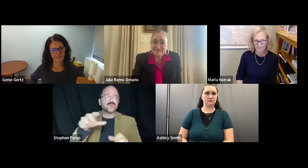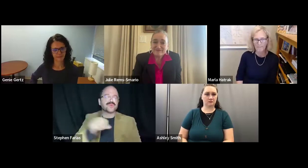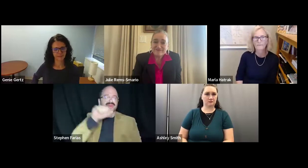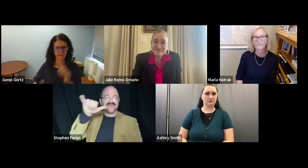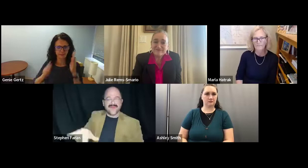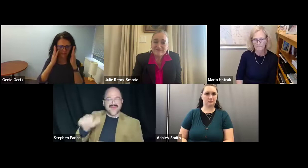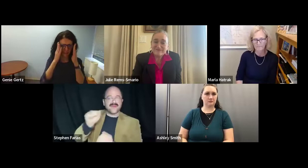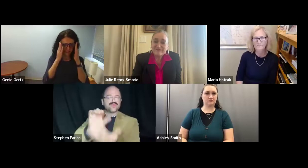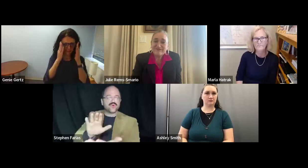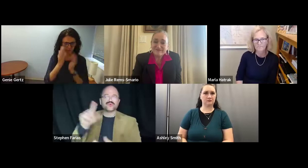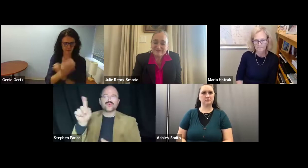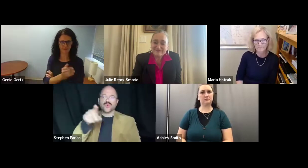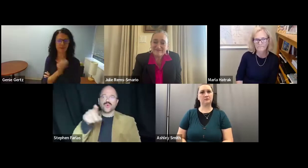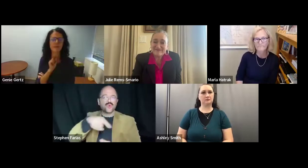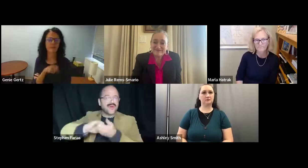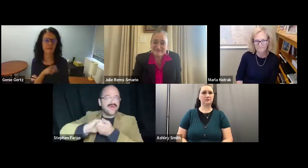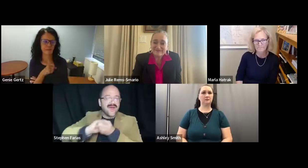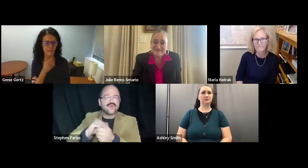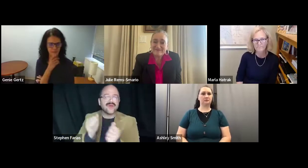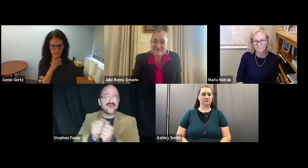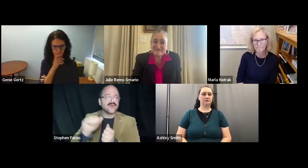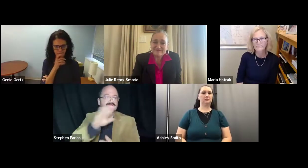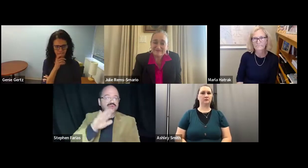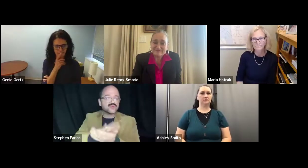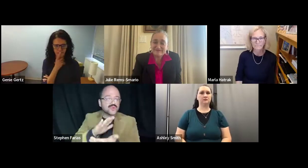But for all those watching, I just want to encourage